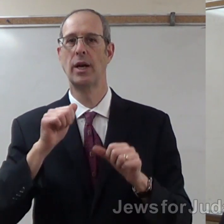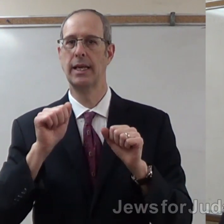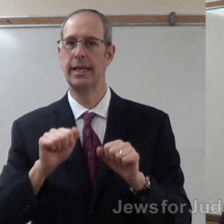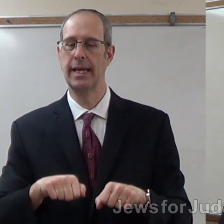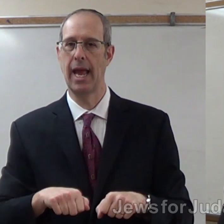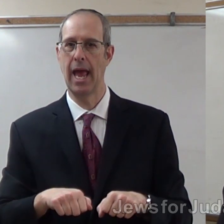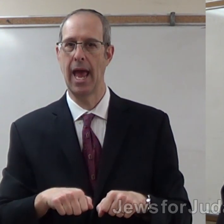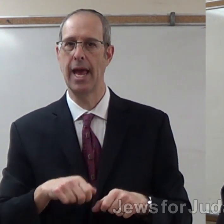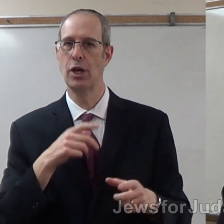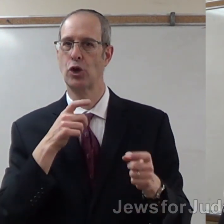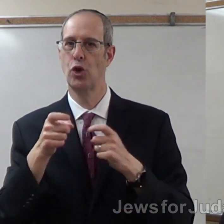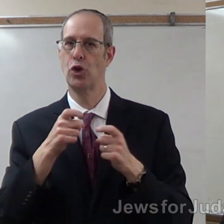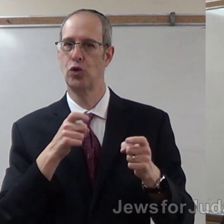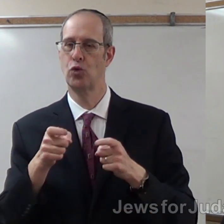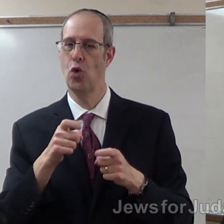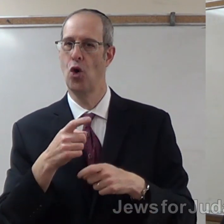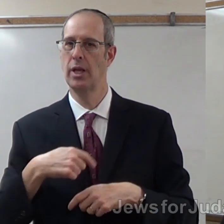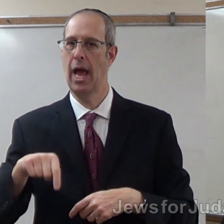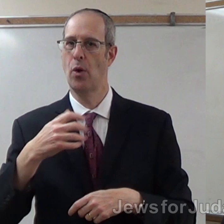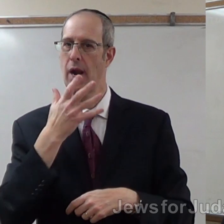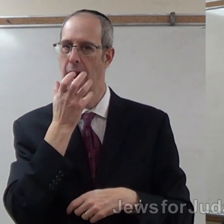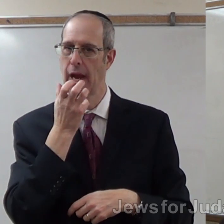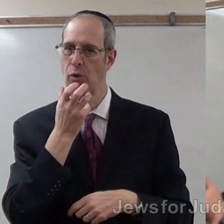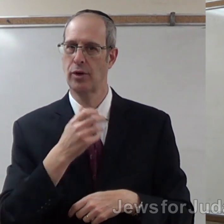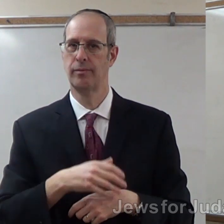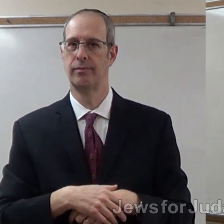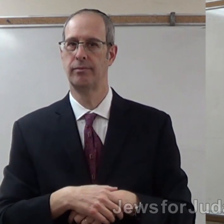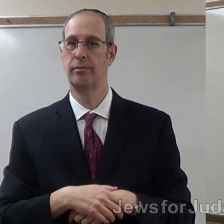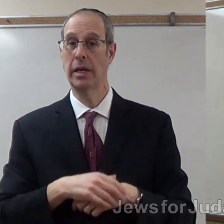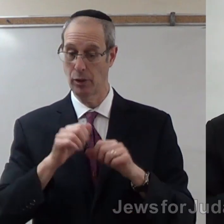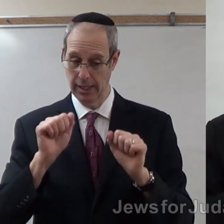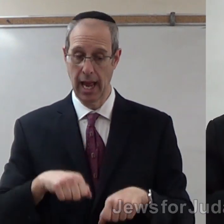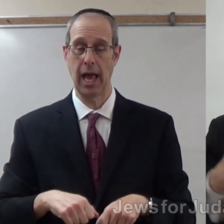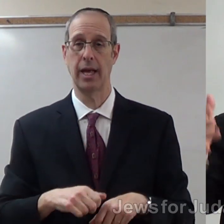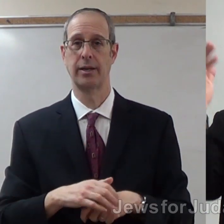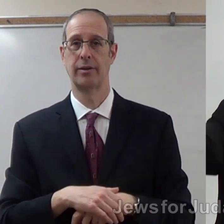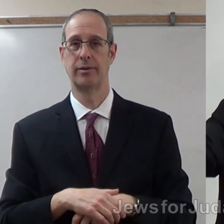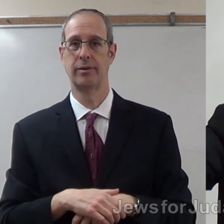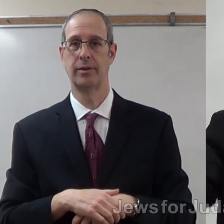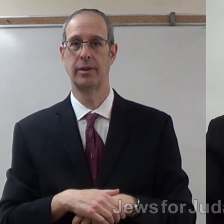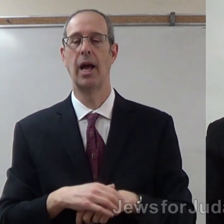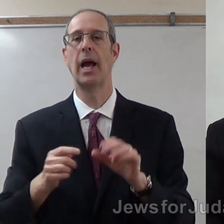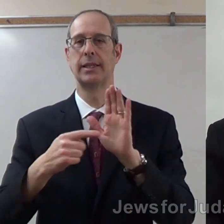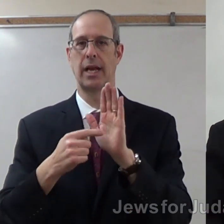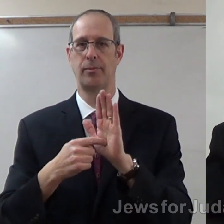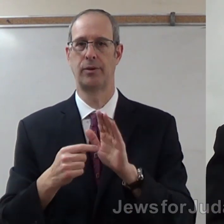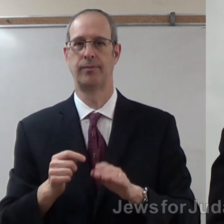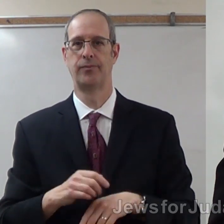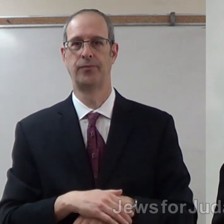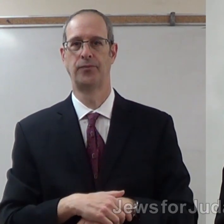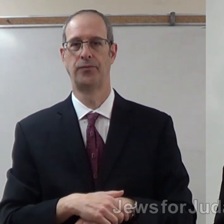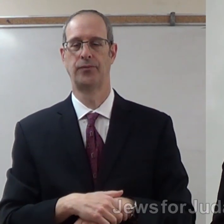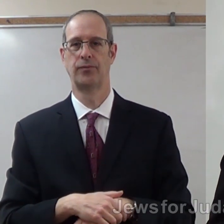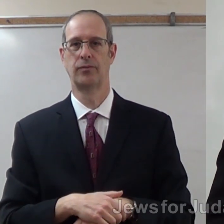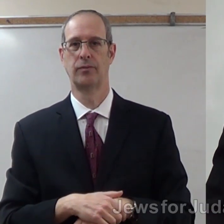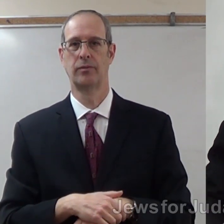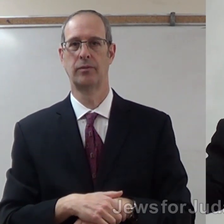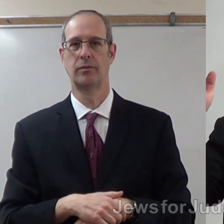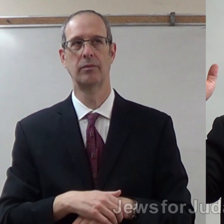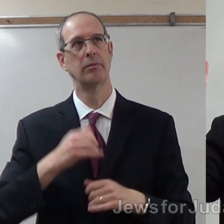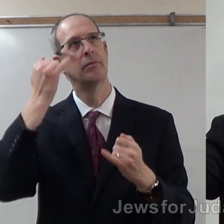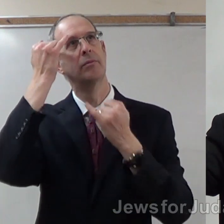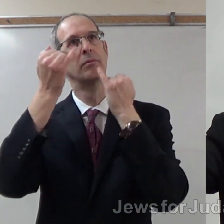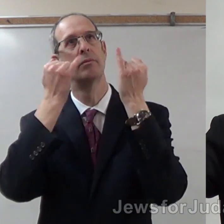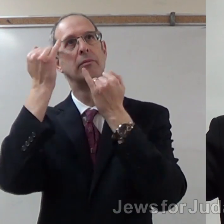can control our anger. We can control it. Let me give you an example.